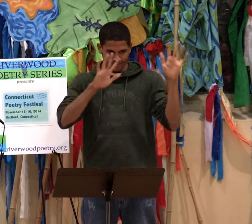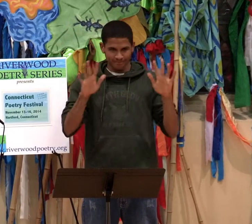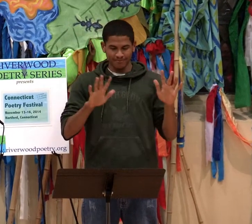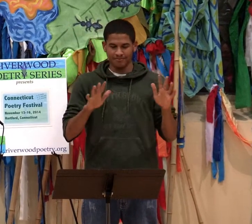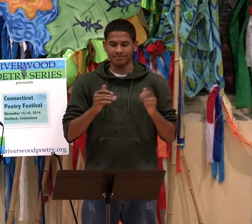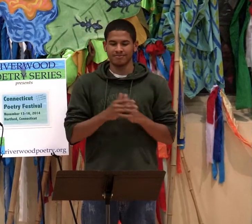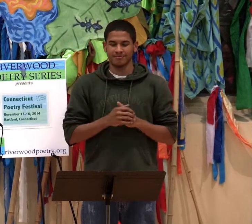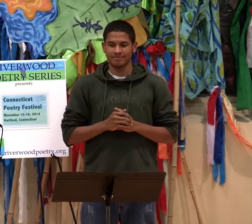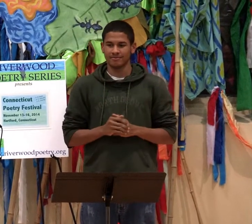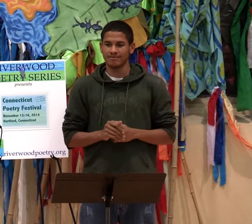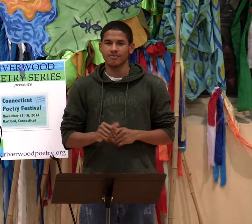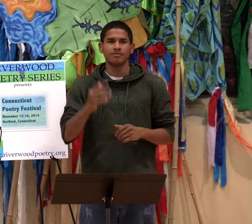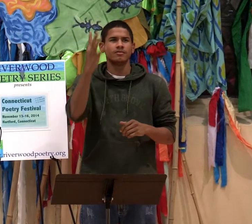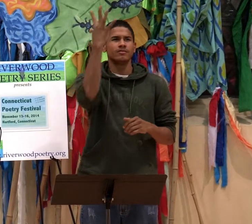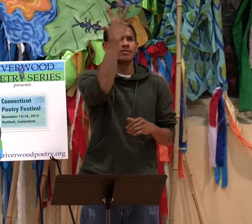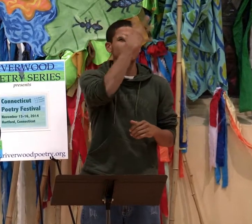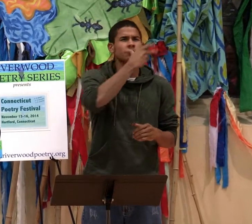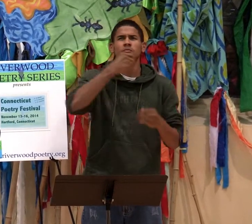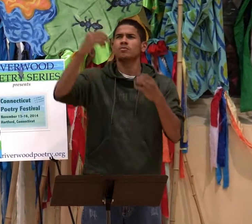The title is Weather.